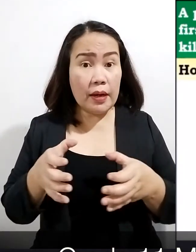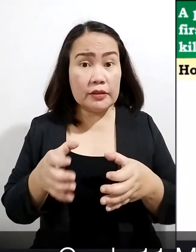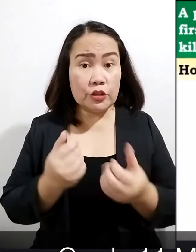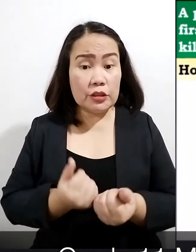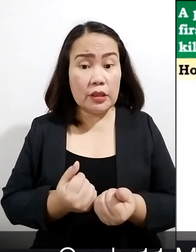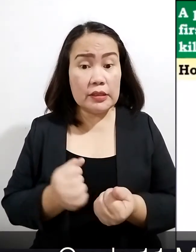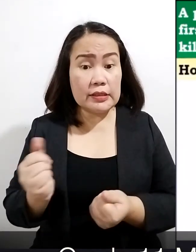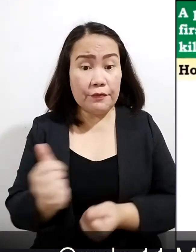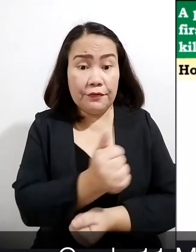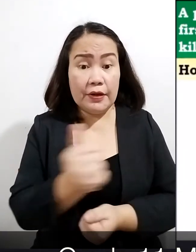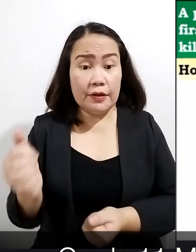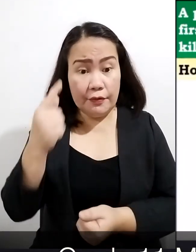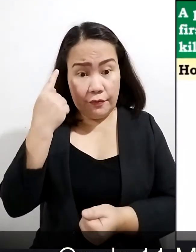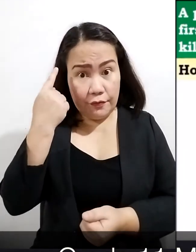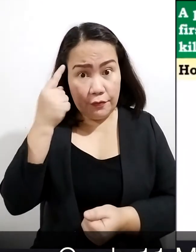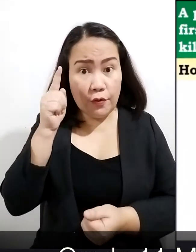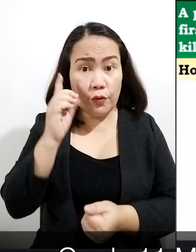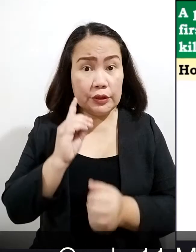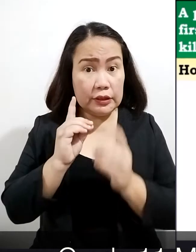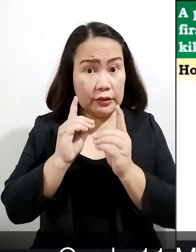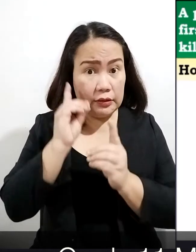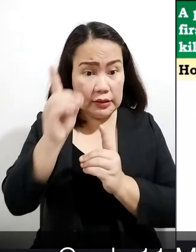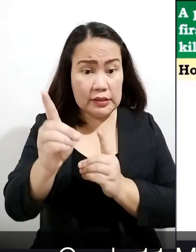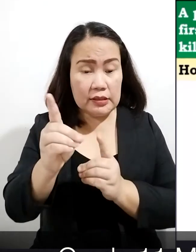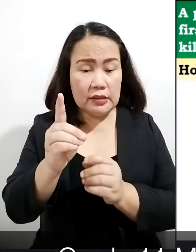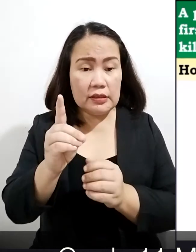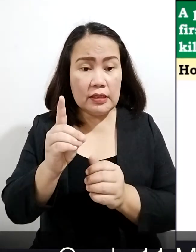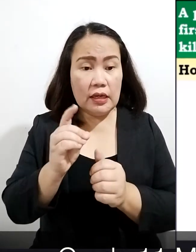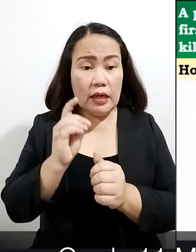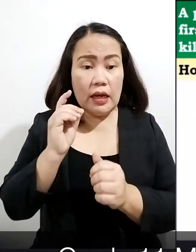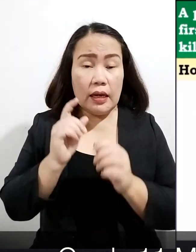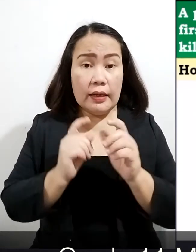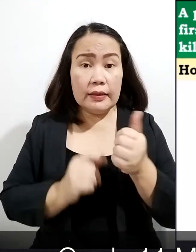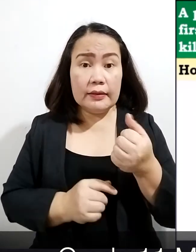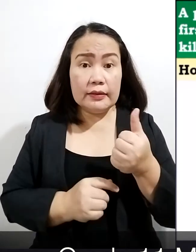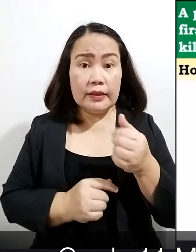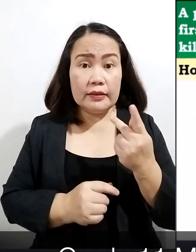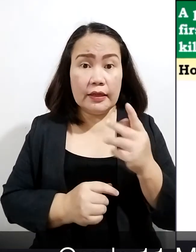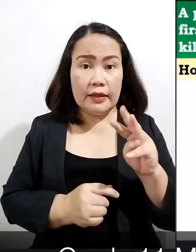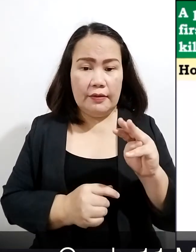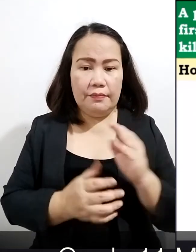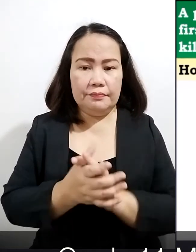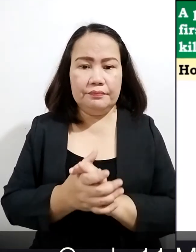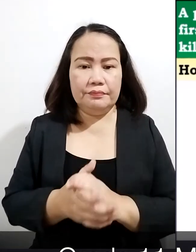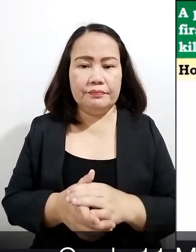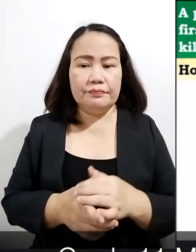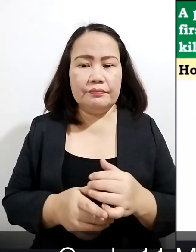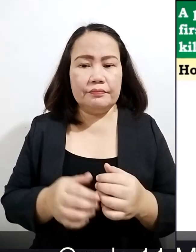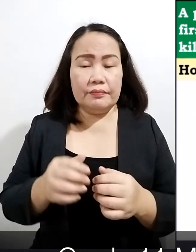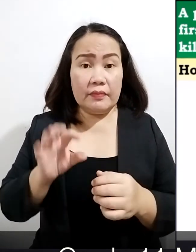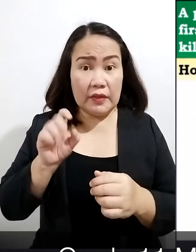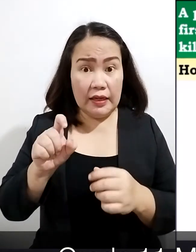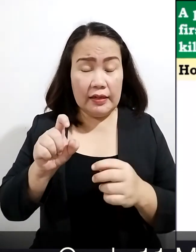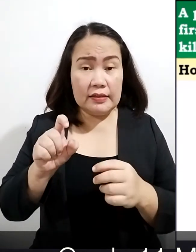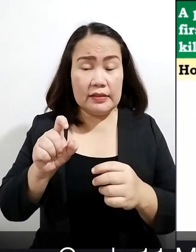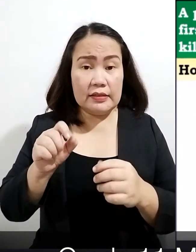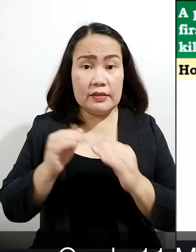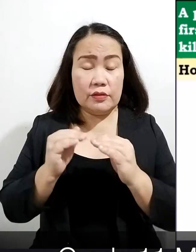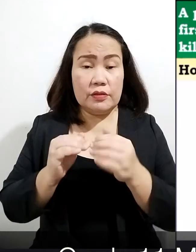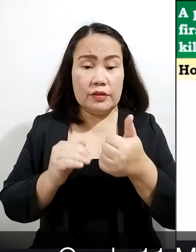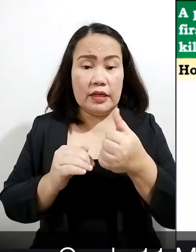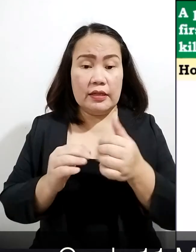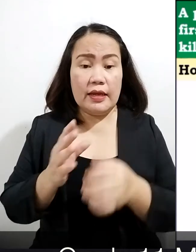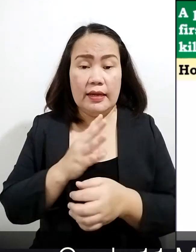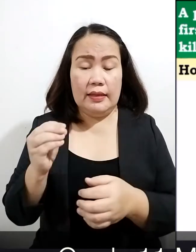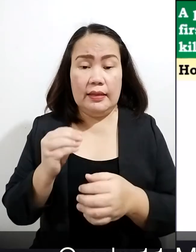How much is the proposed fare for distance of 10 kilometers? X equals 10 and 10 is greater